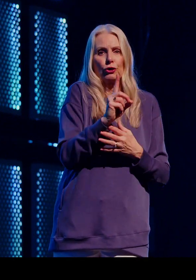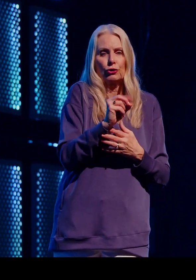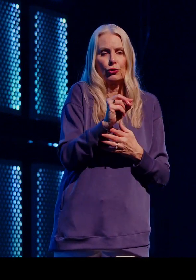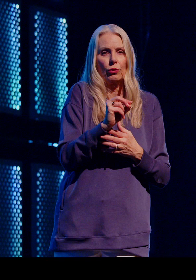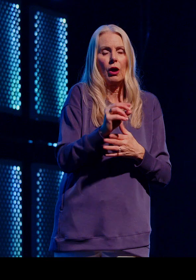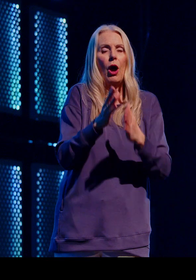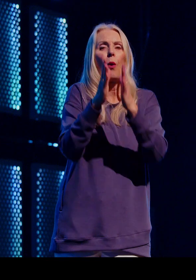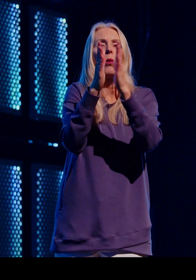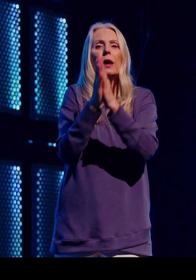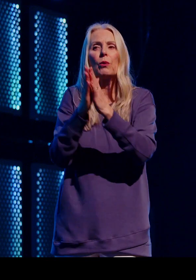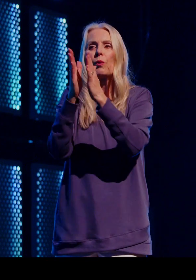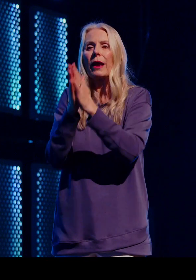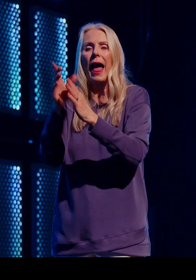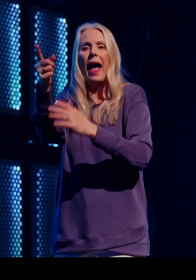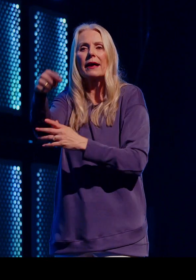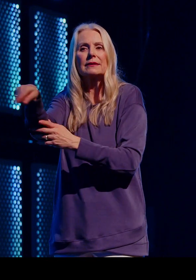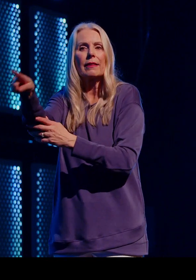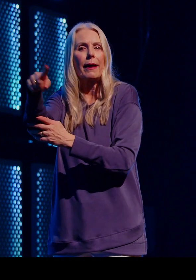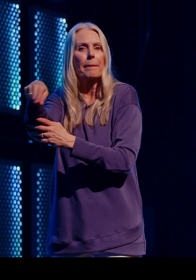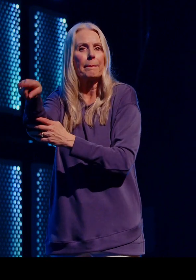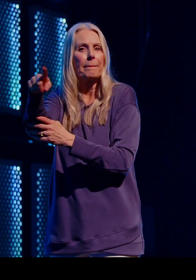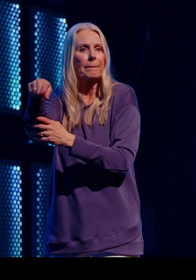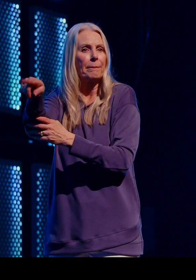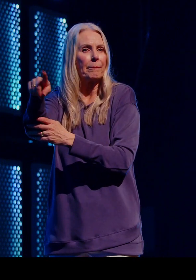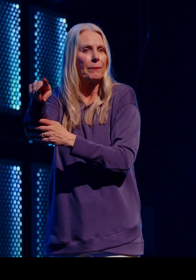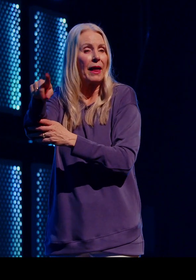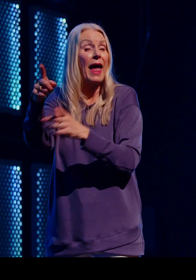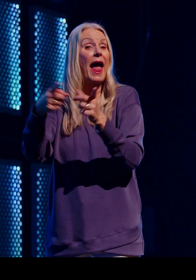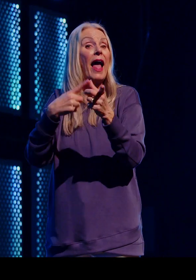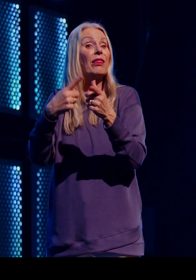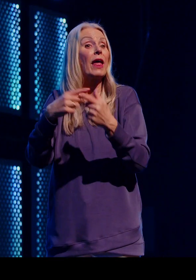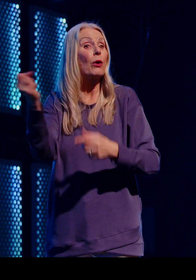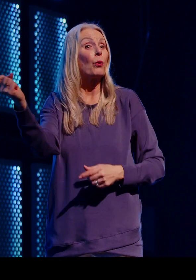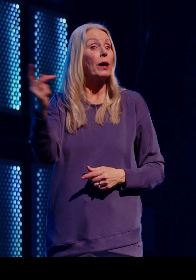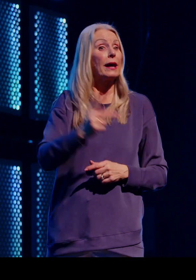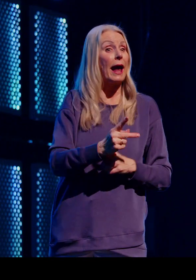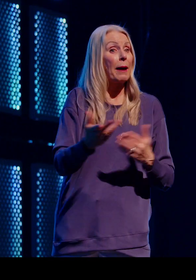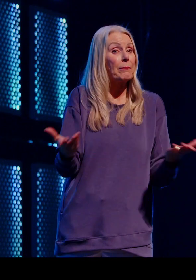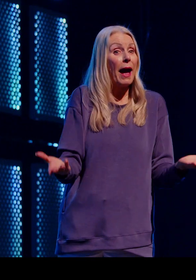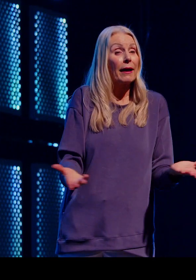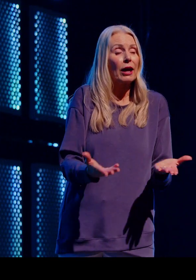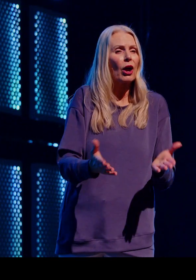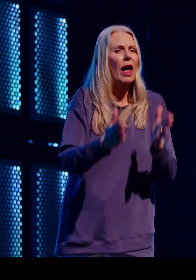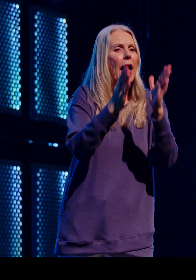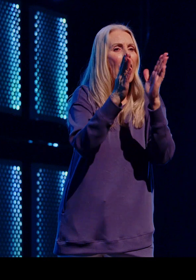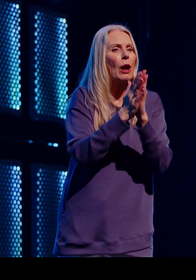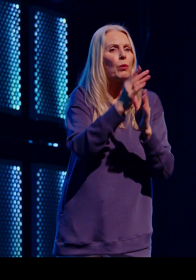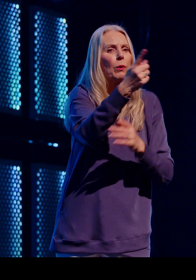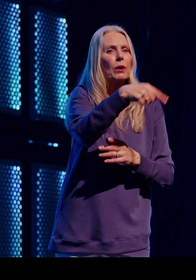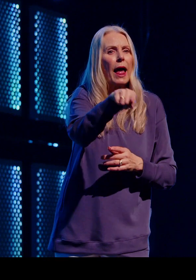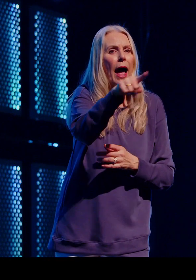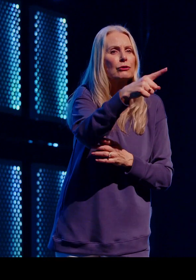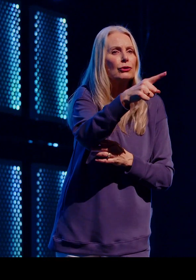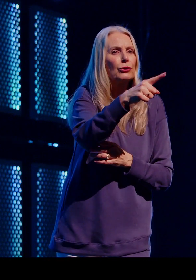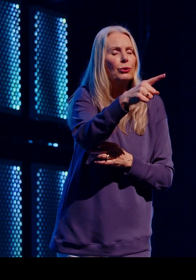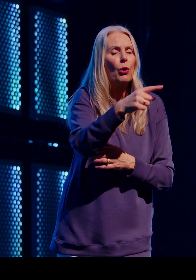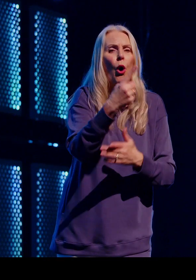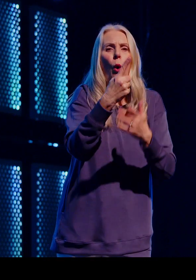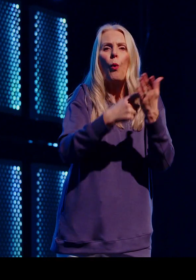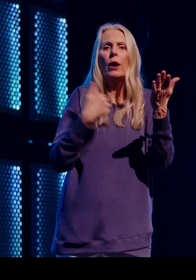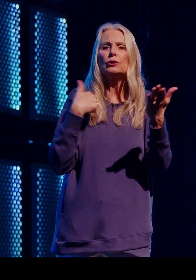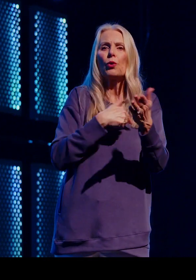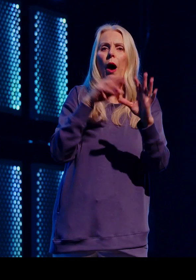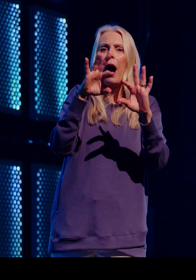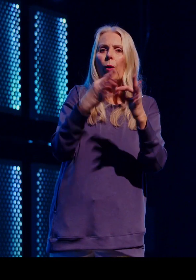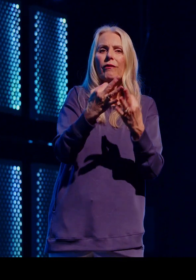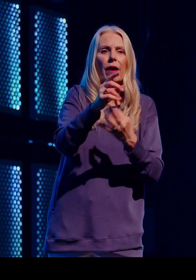idea is that we would come home with that same question to our church. And ask, what does our church need? What does our families need? What does